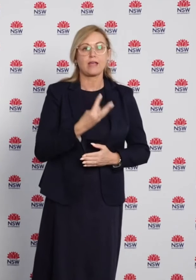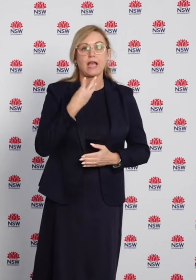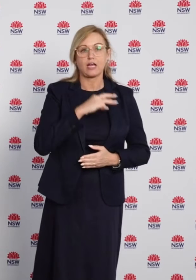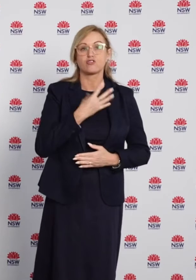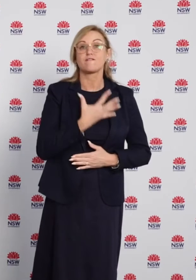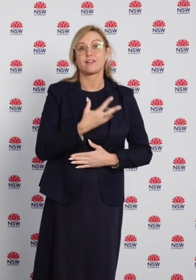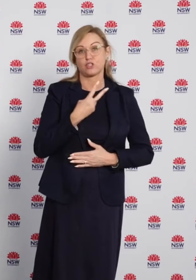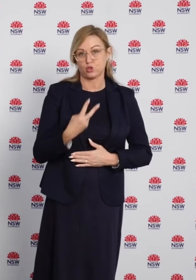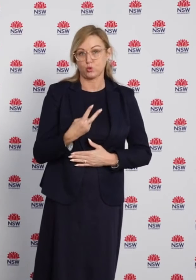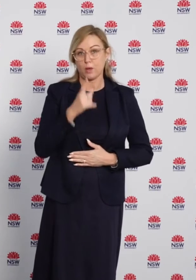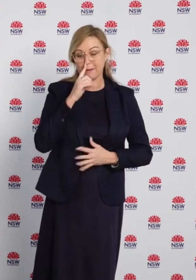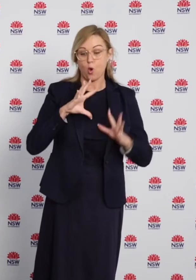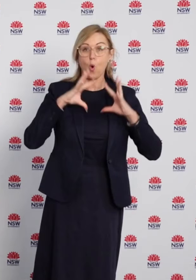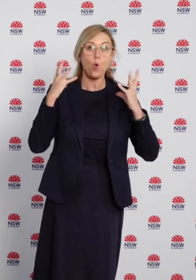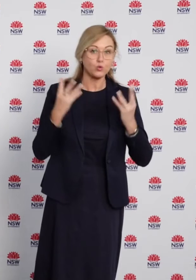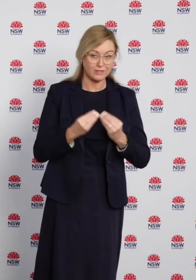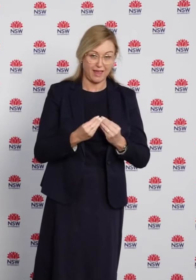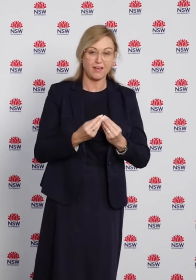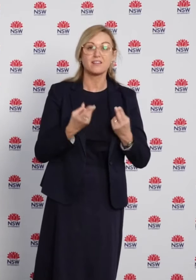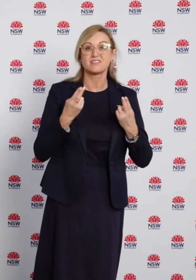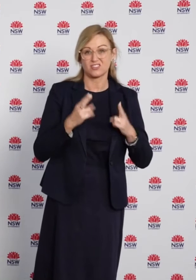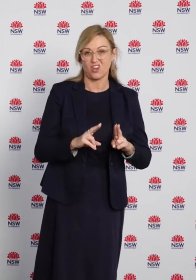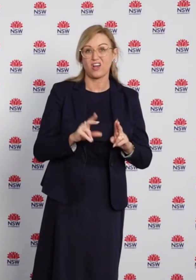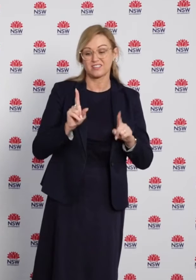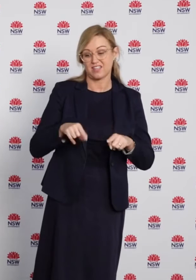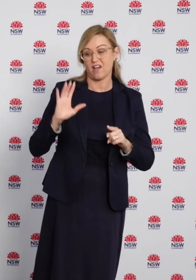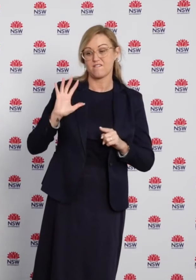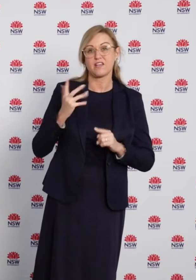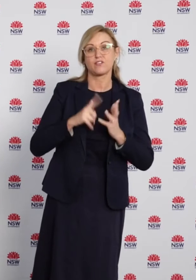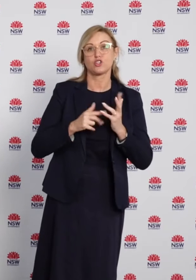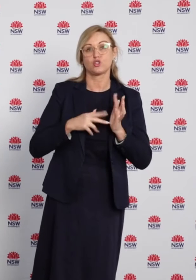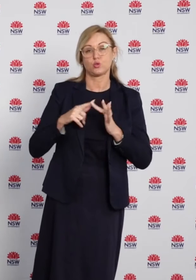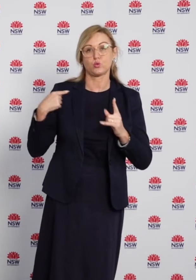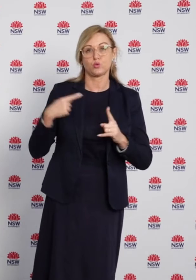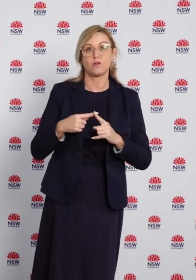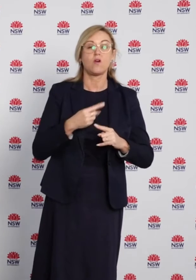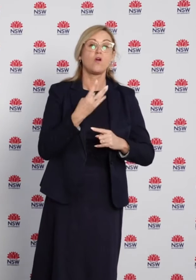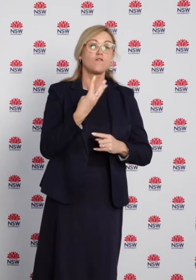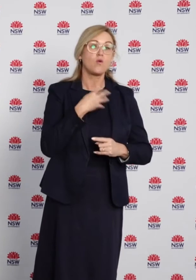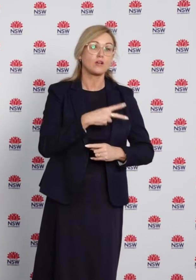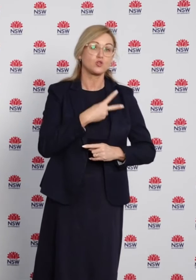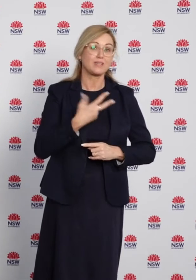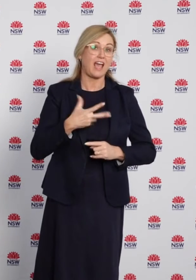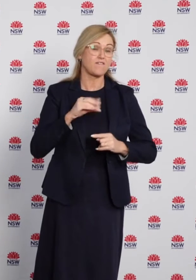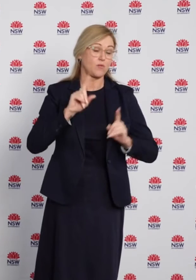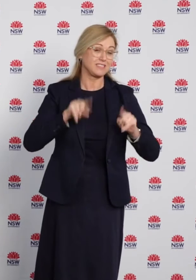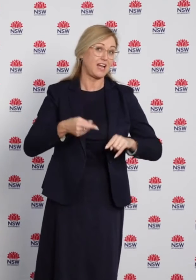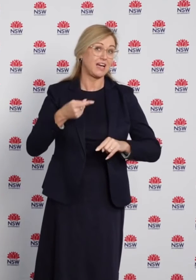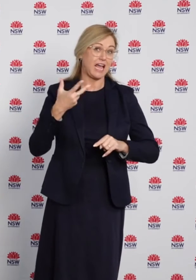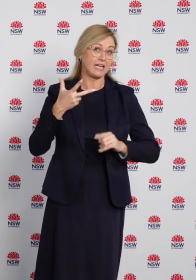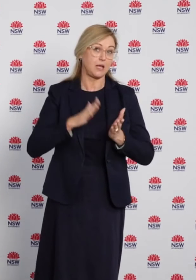in New South Wales since the 16th of June 2021 and 408 in total since the start of the pandemic.